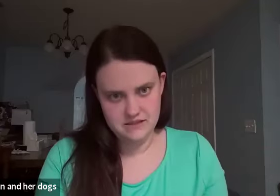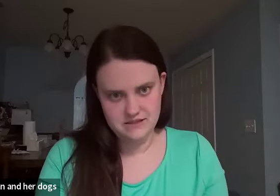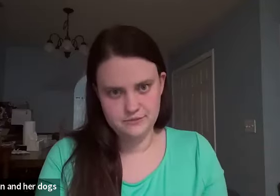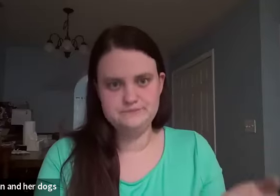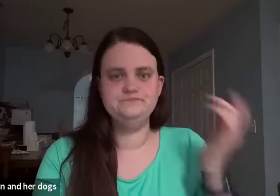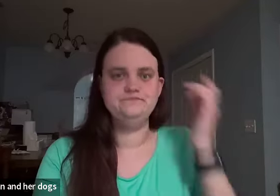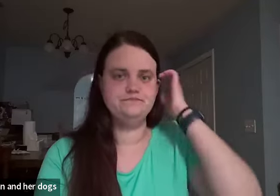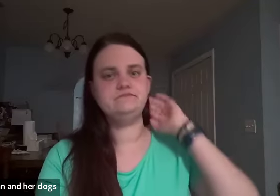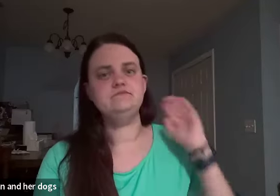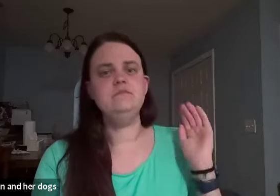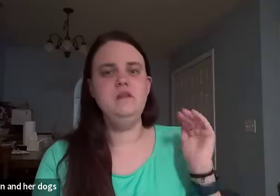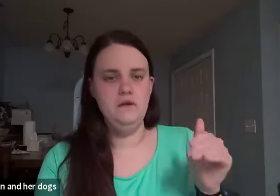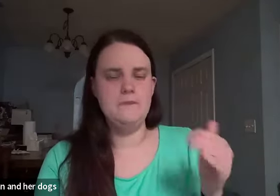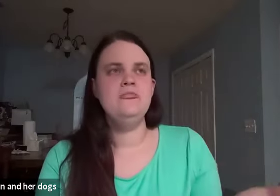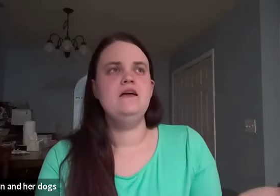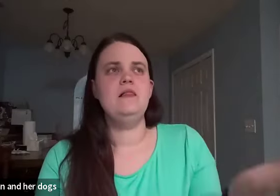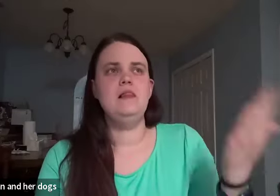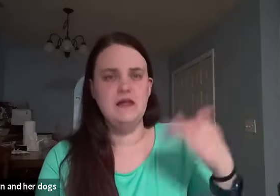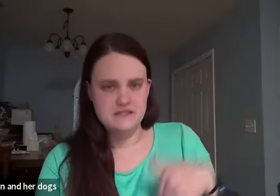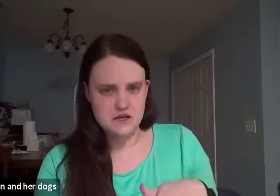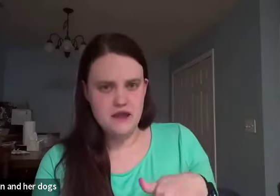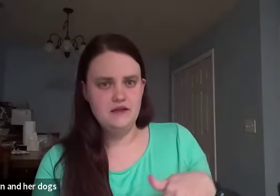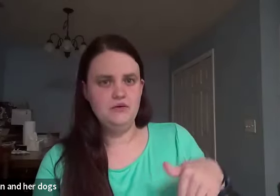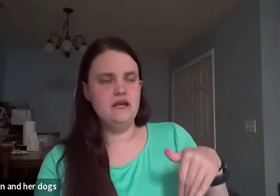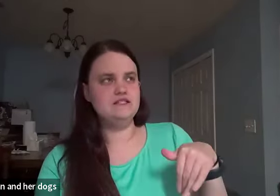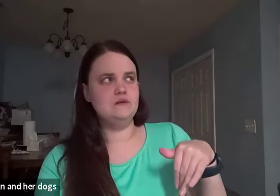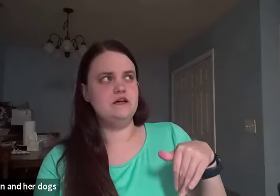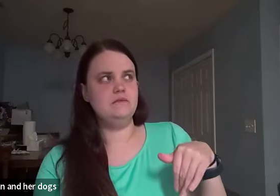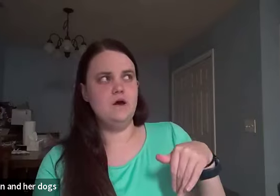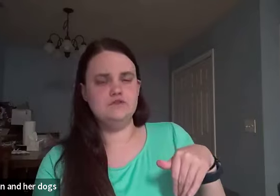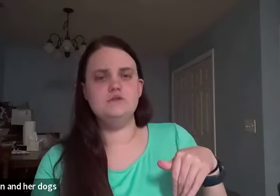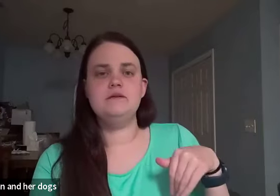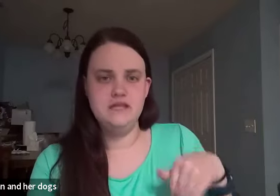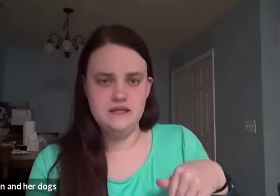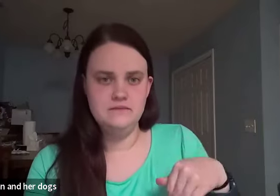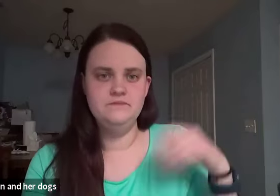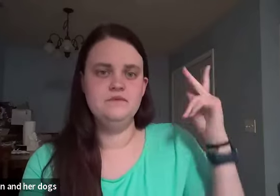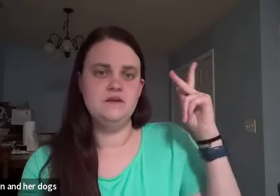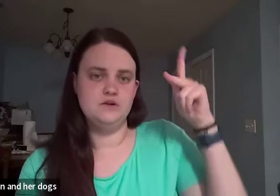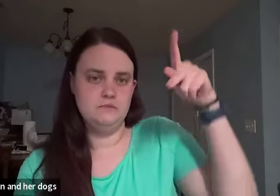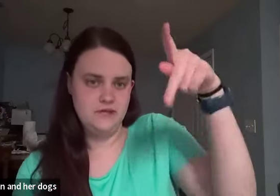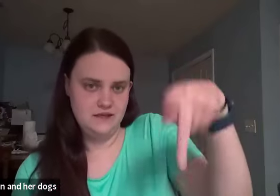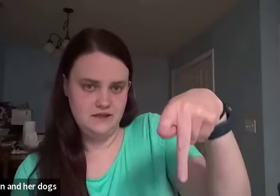Z still. Okay, let's go back. We stopped at O, so we had P. So